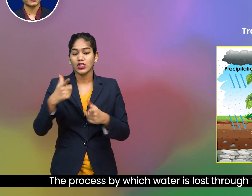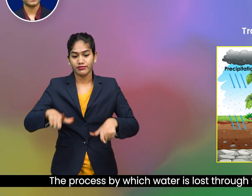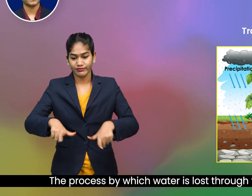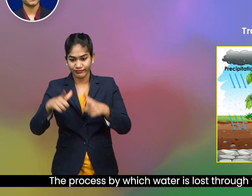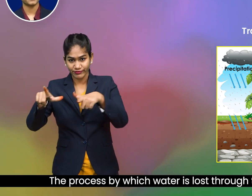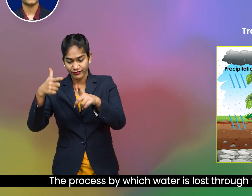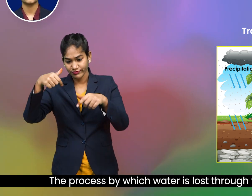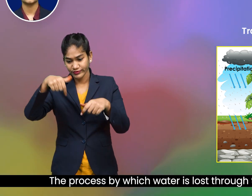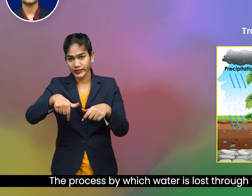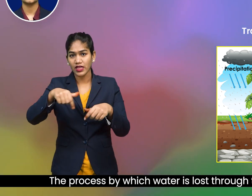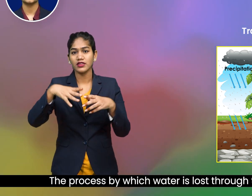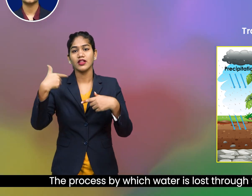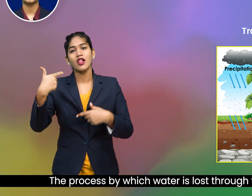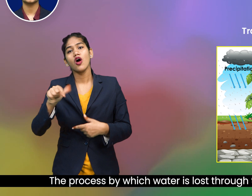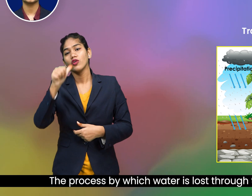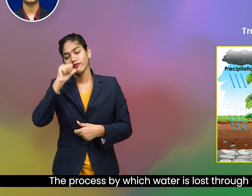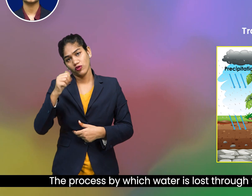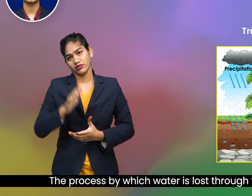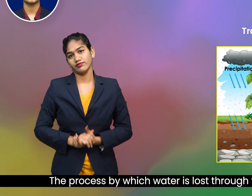plant,